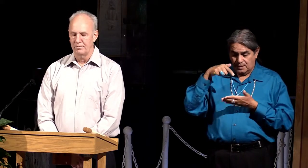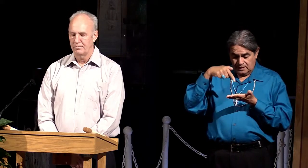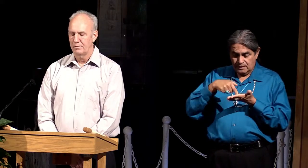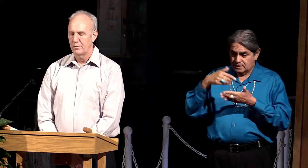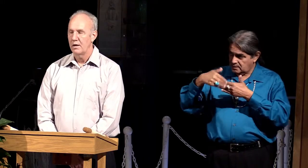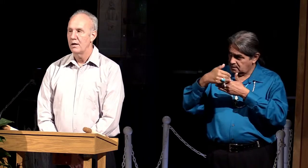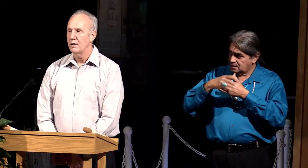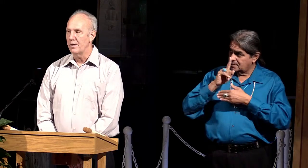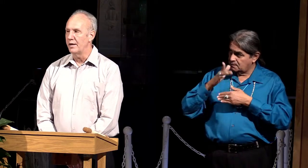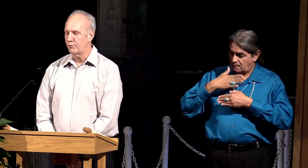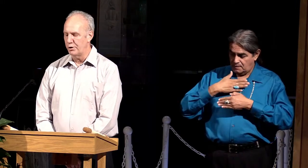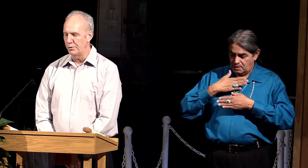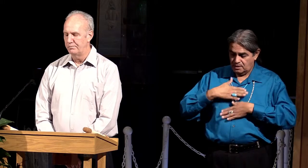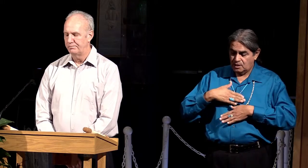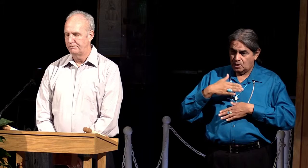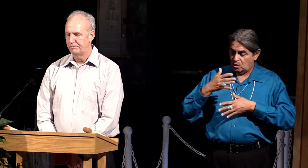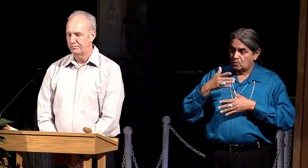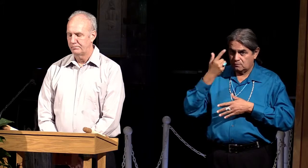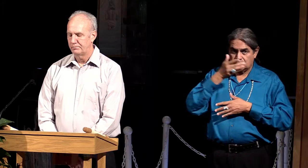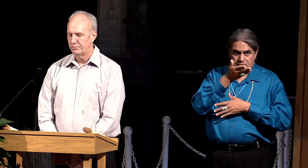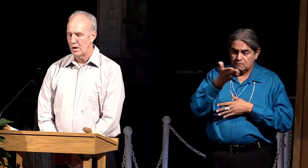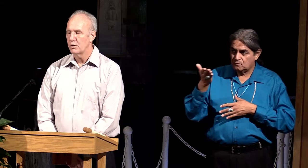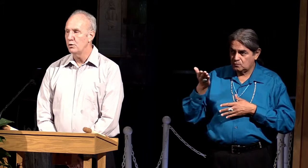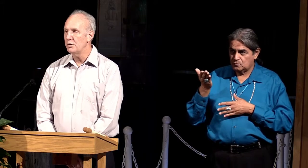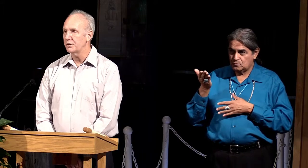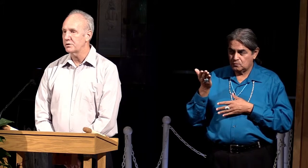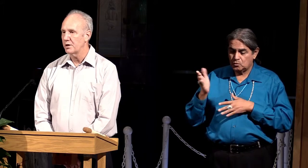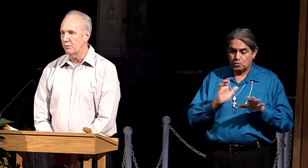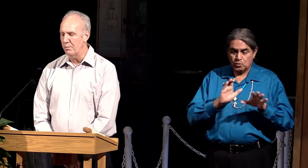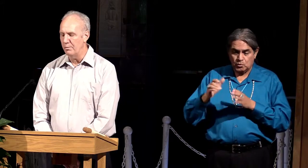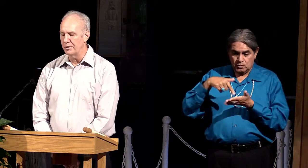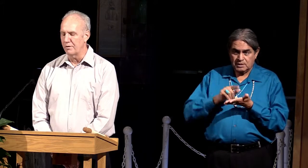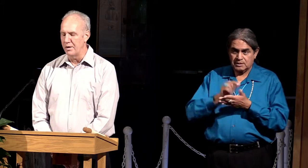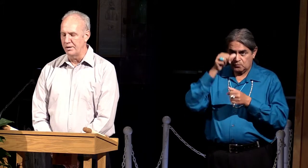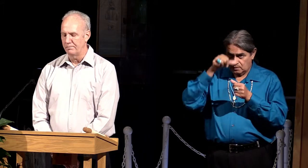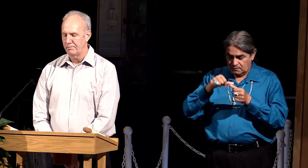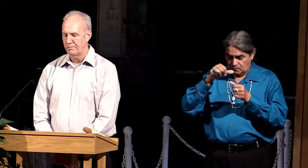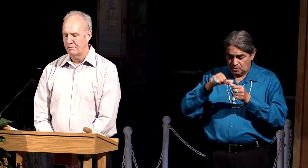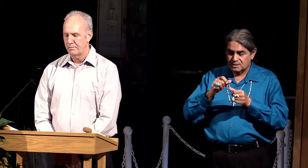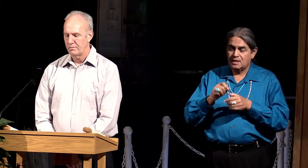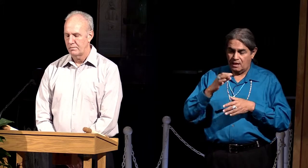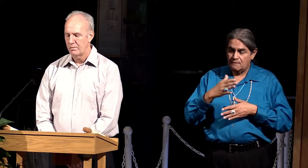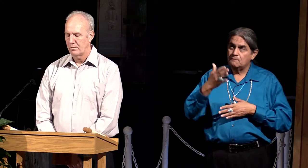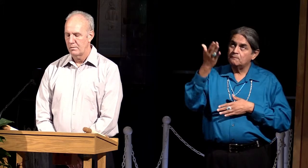body that is for you. Do this in remembrance of me."